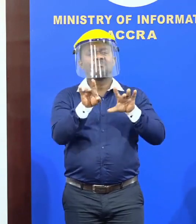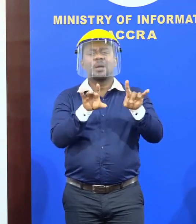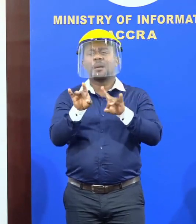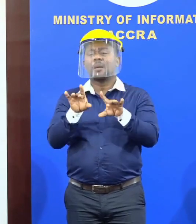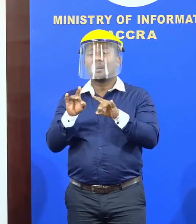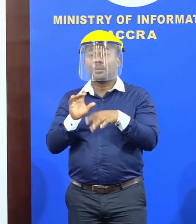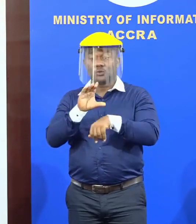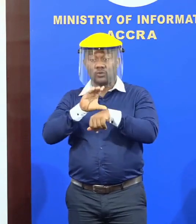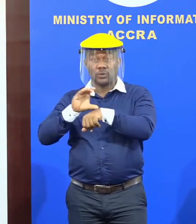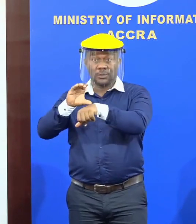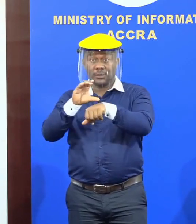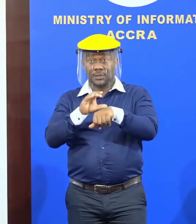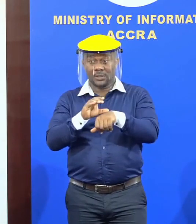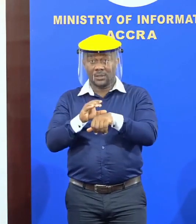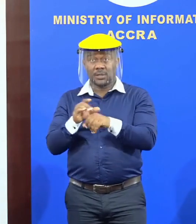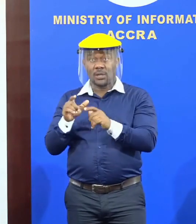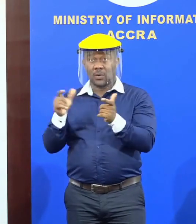Accra.